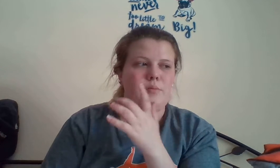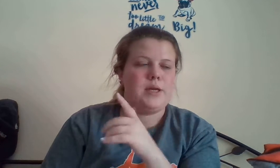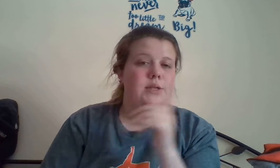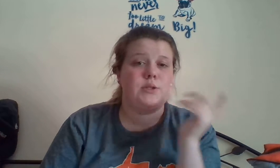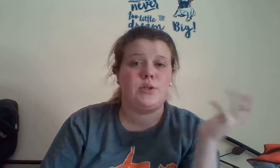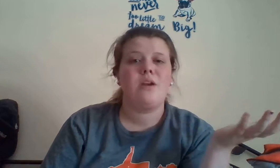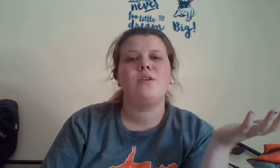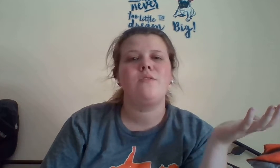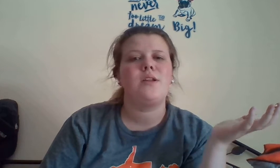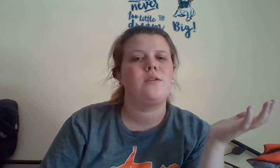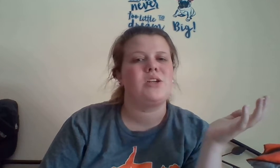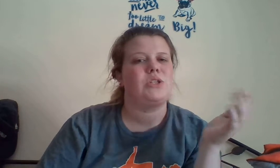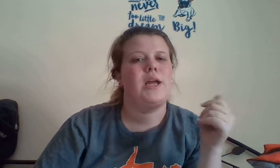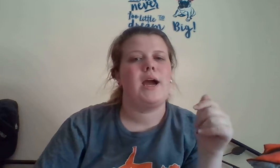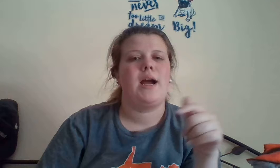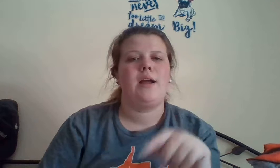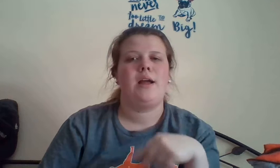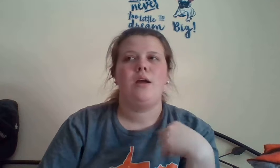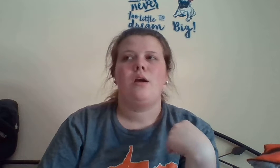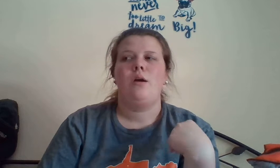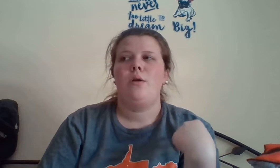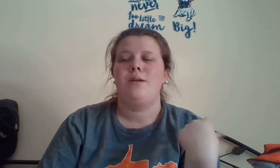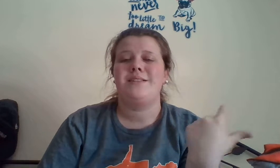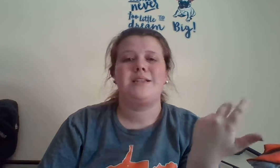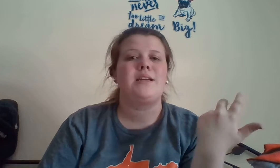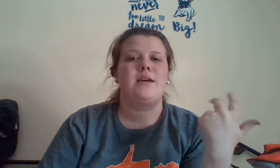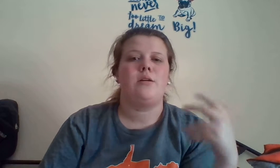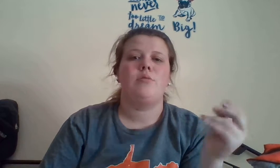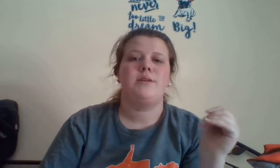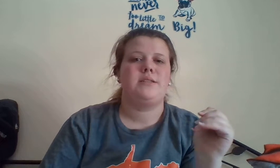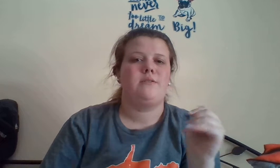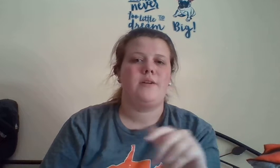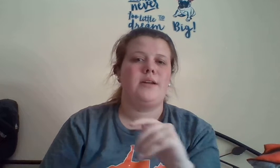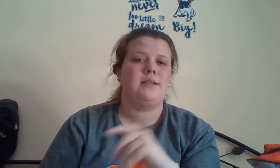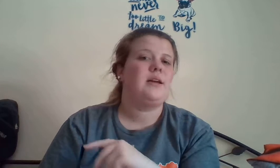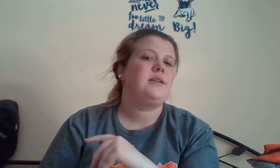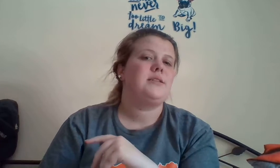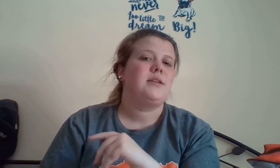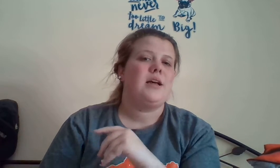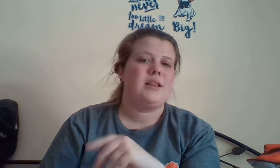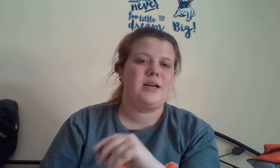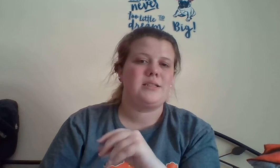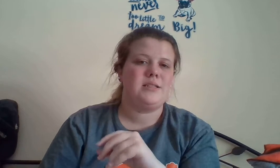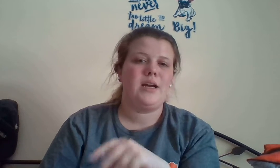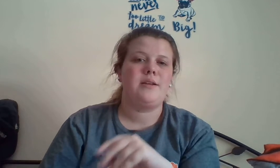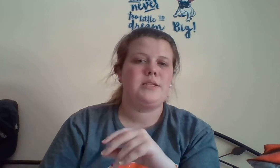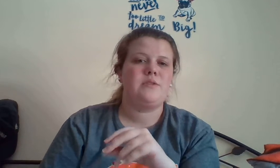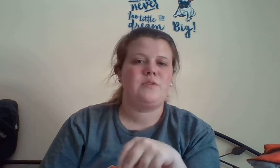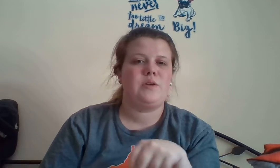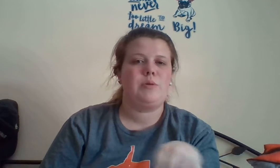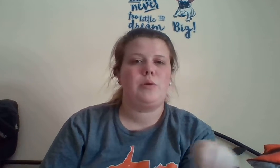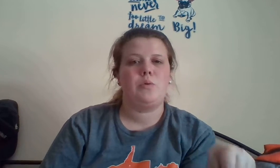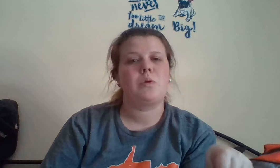But yeah, so sorry for no video yesterday. I didn't get home until very late last night from